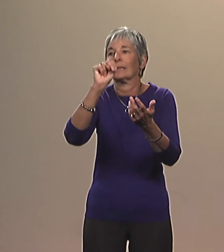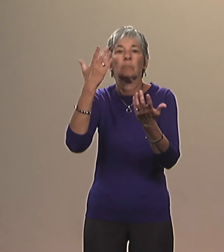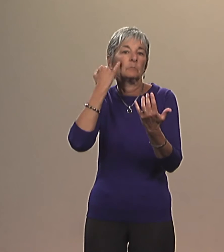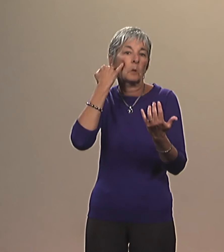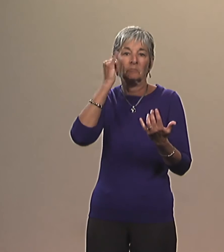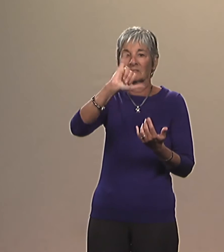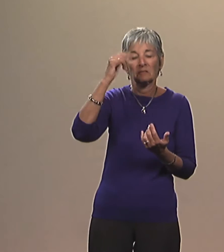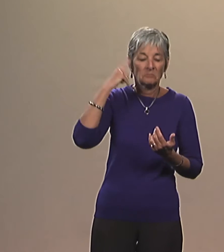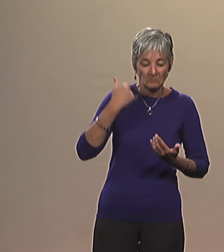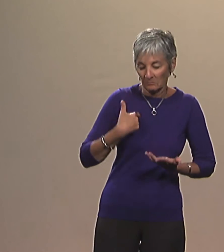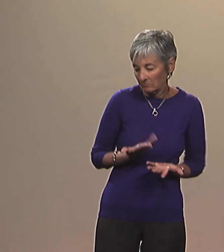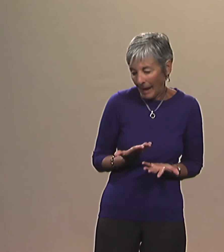Suppose I am 2 or 3 years old,